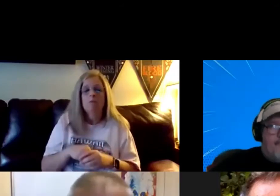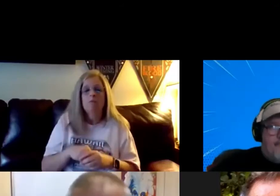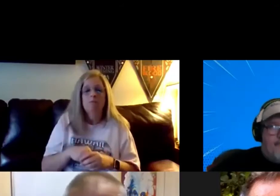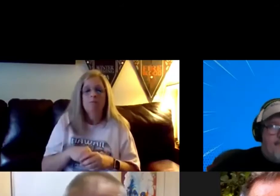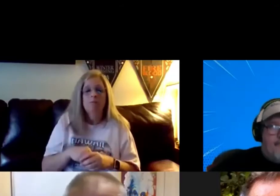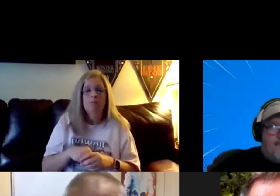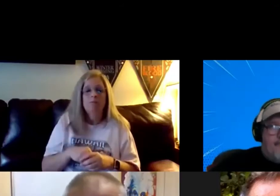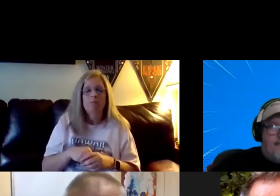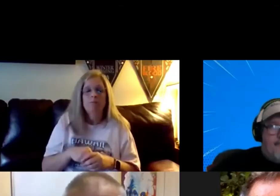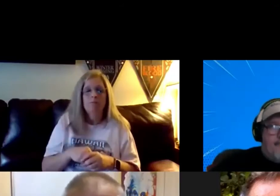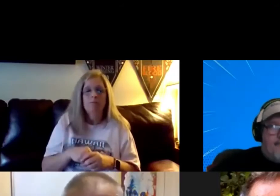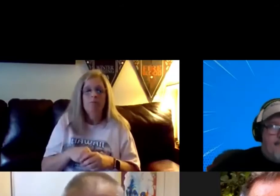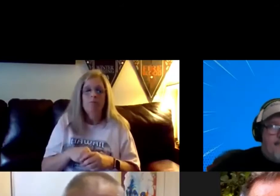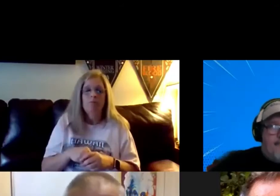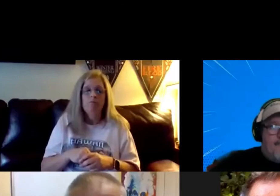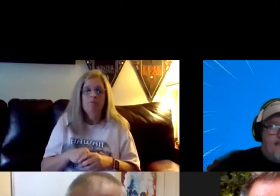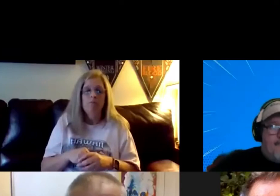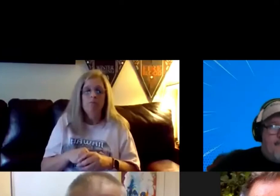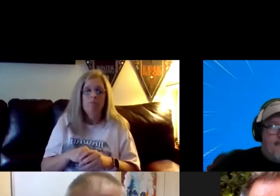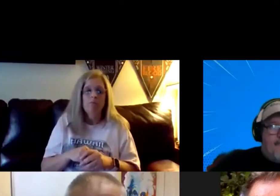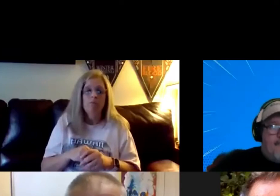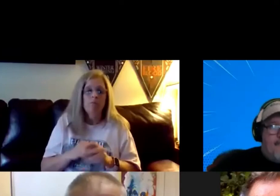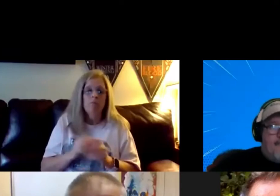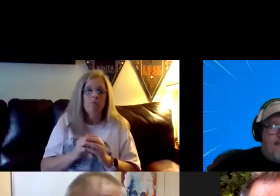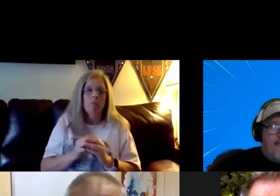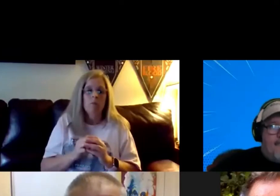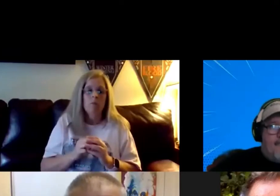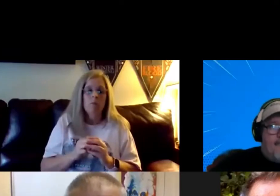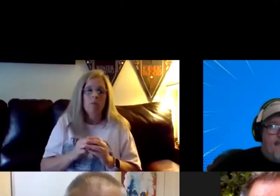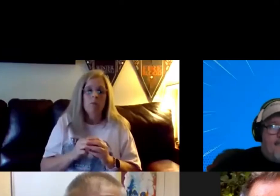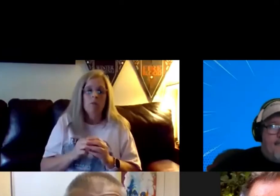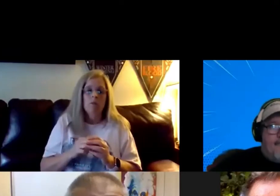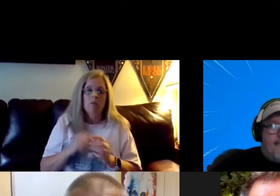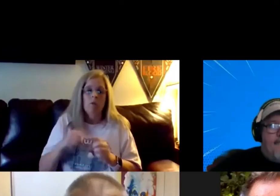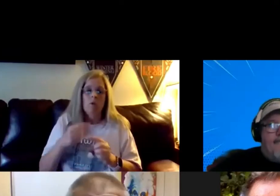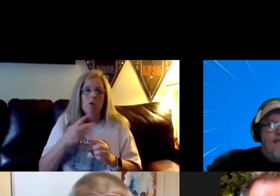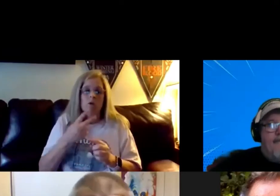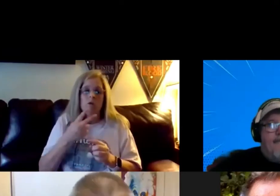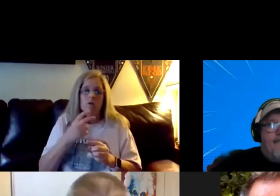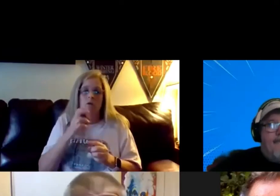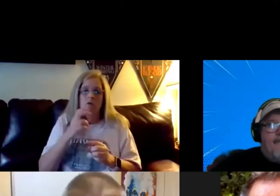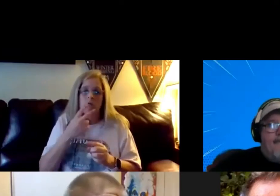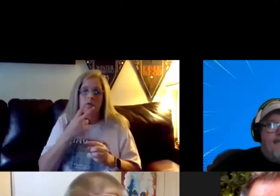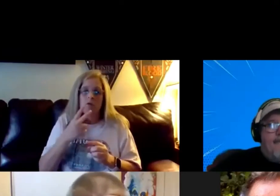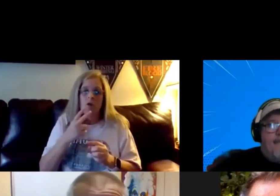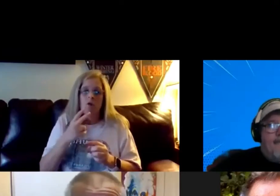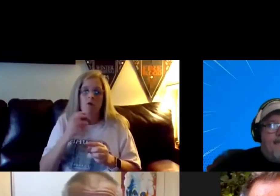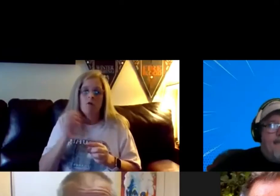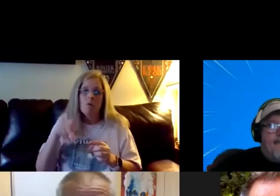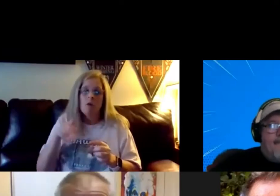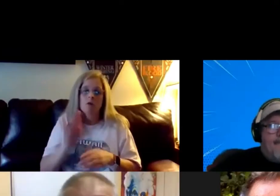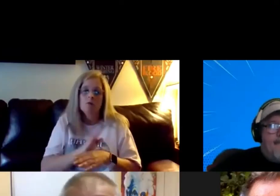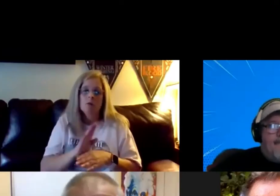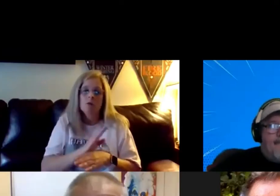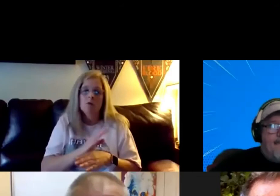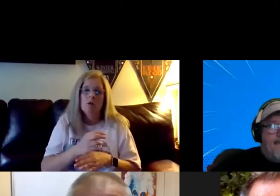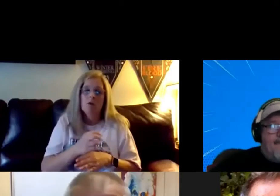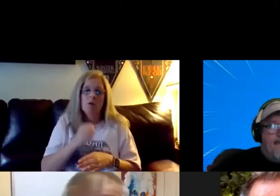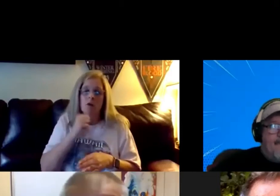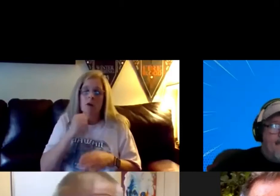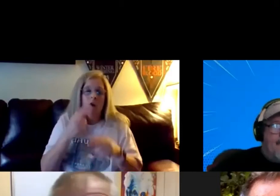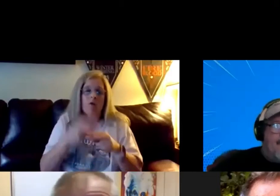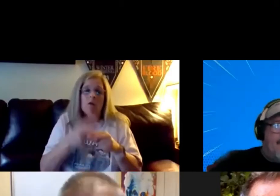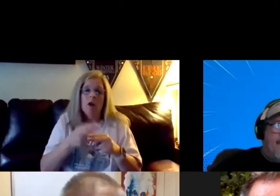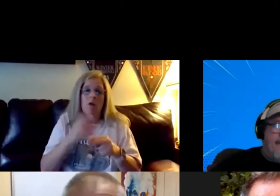And, you know, as I said, you know, when we saw the Onpassive business, it didn't even have a name, actually, when I actually saw the presentation by